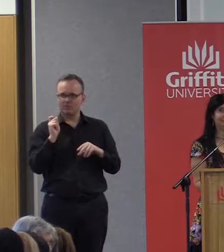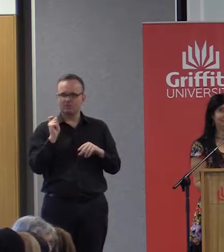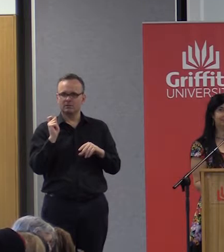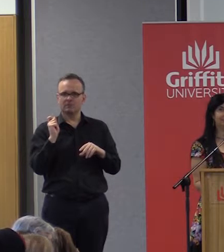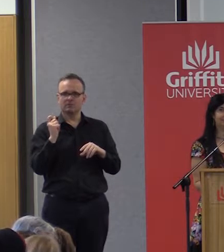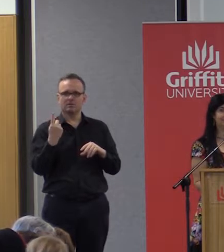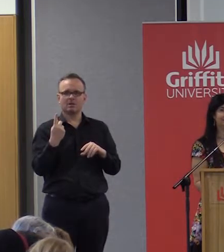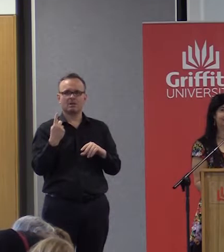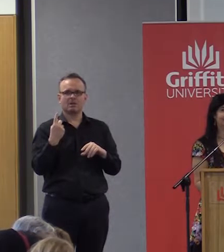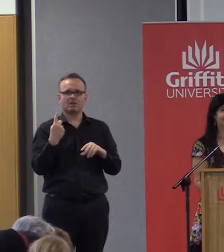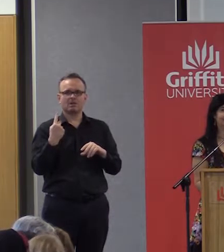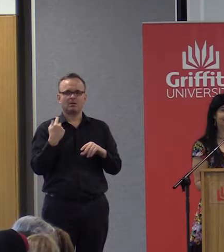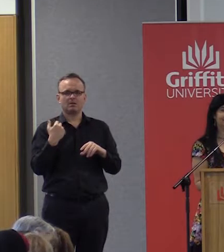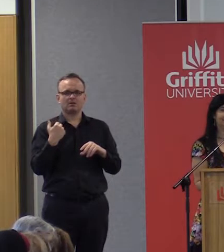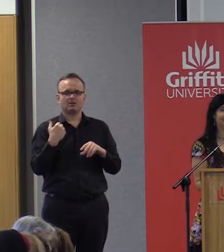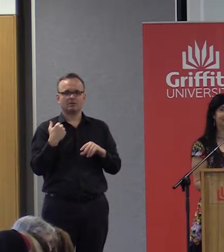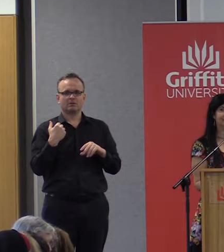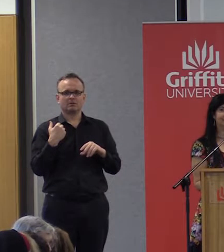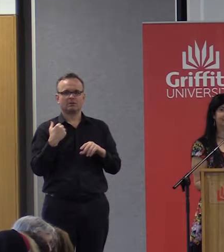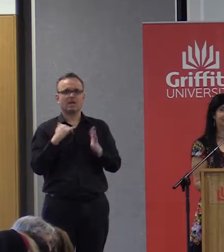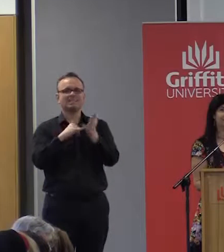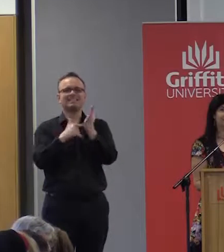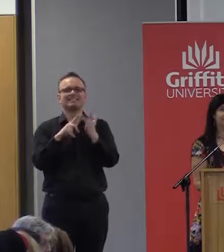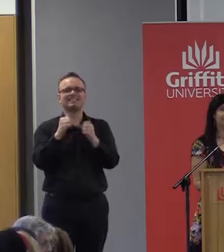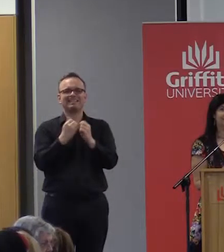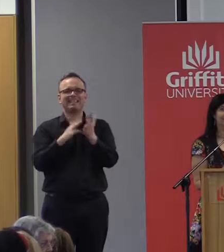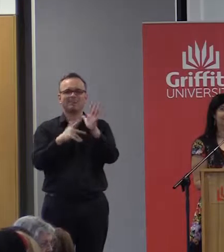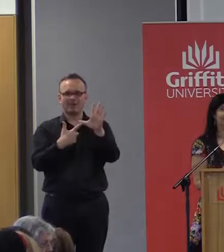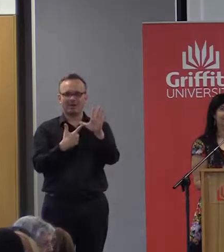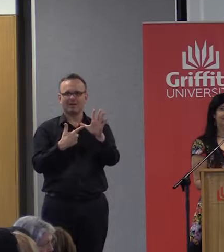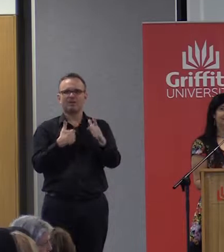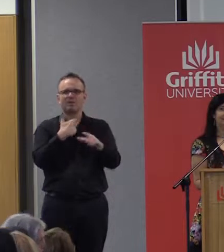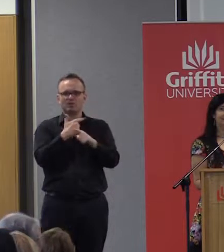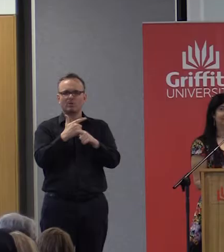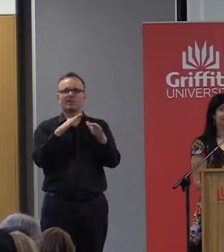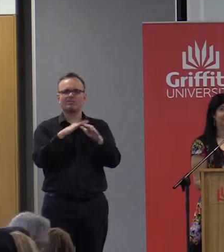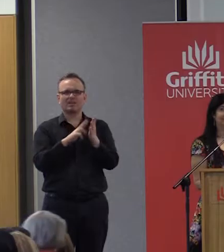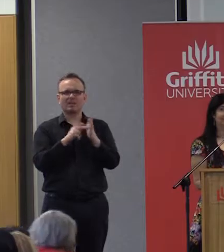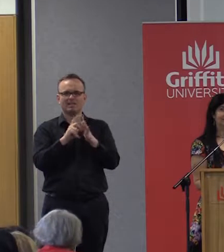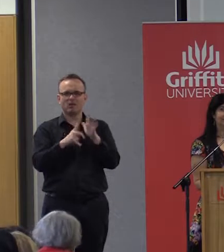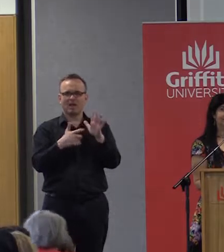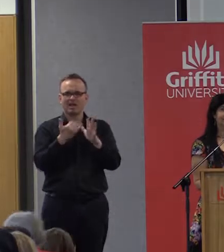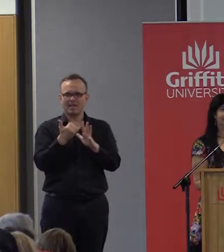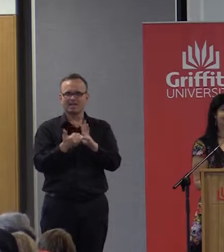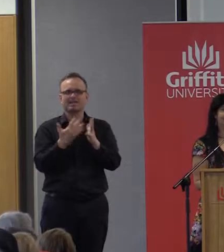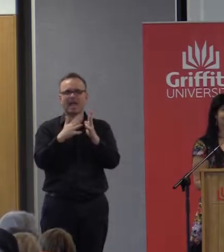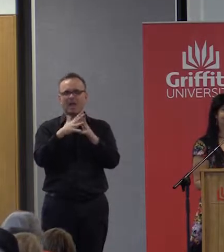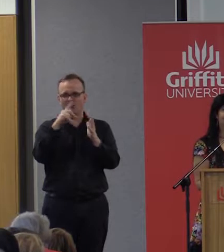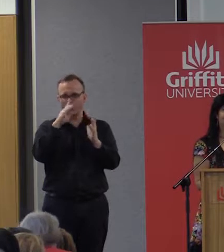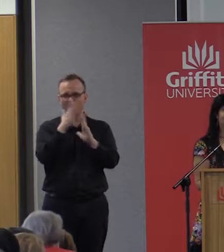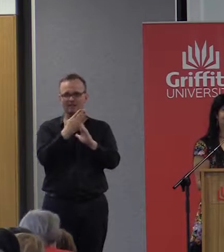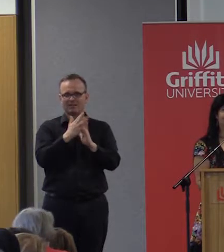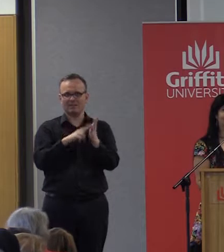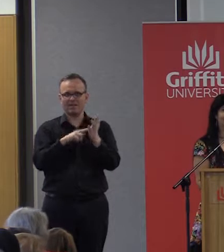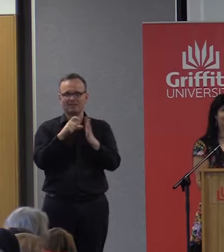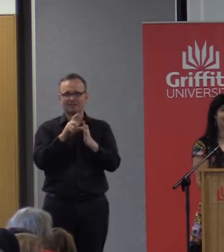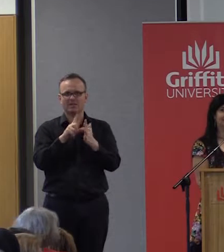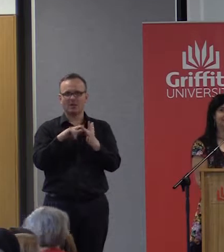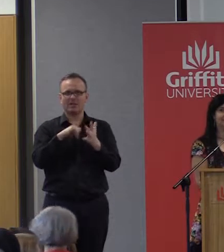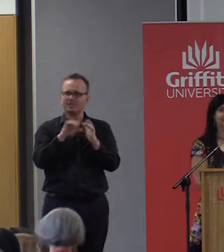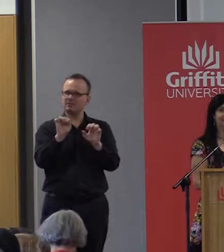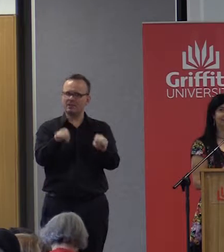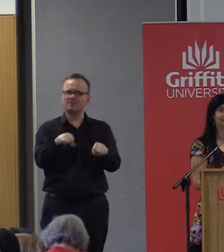services. So for me, we are talking about NDIS and how people can access to NDIS, which is important,